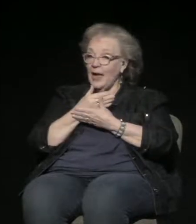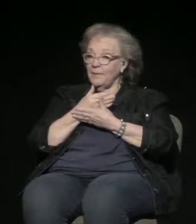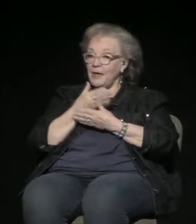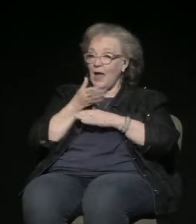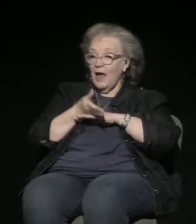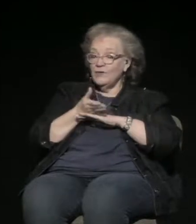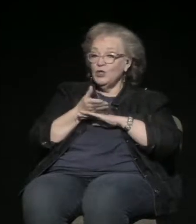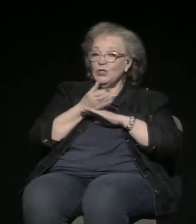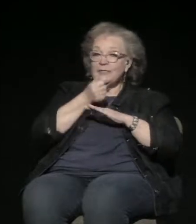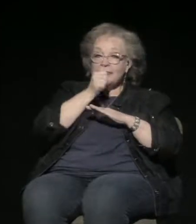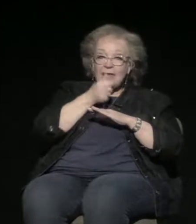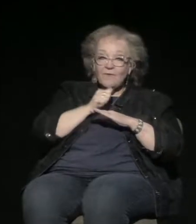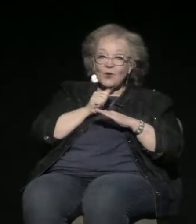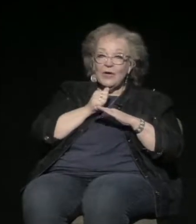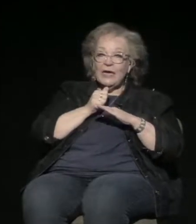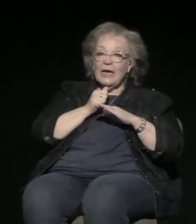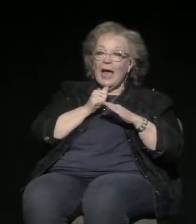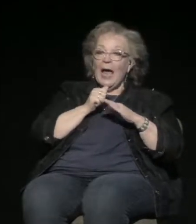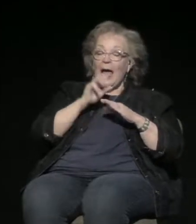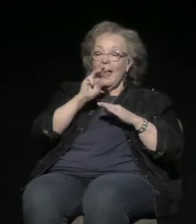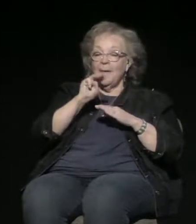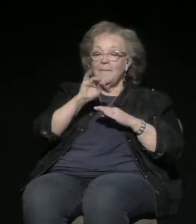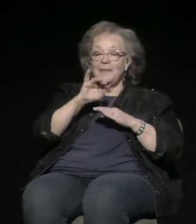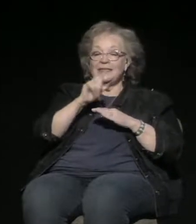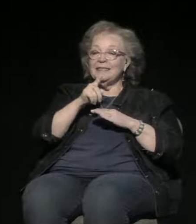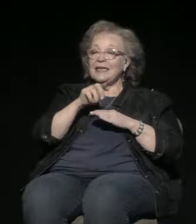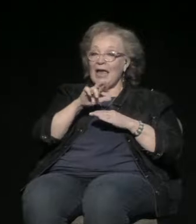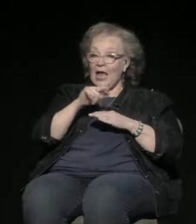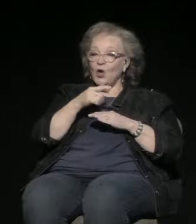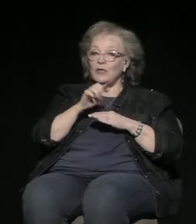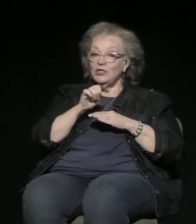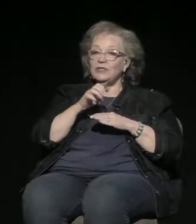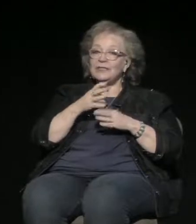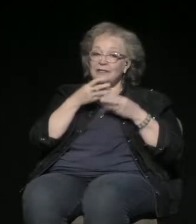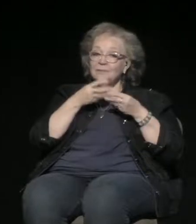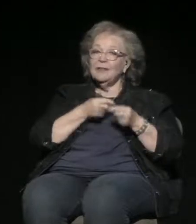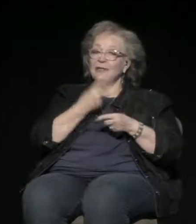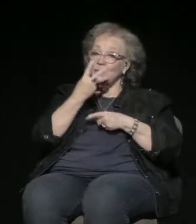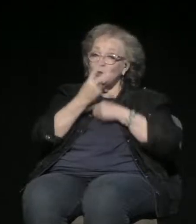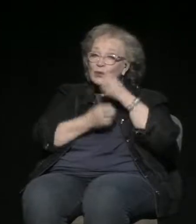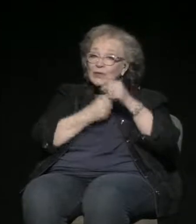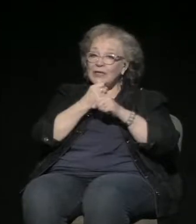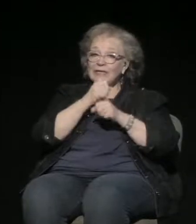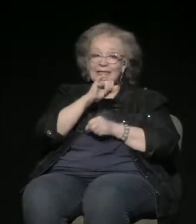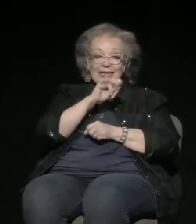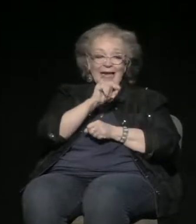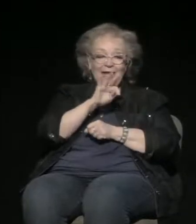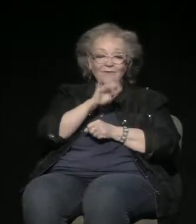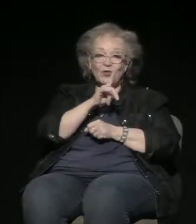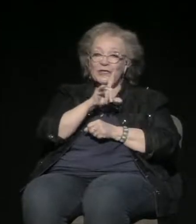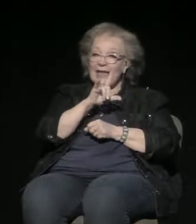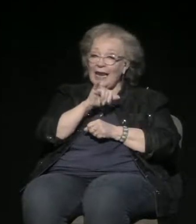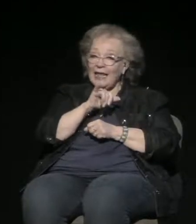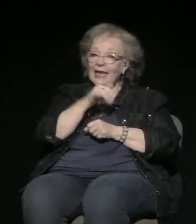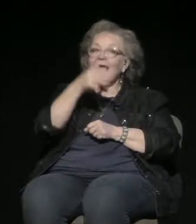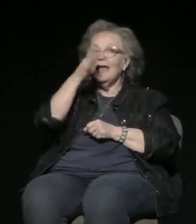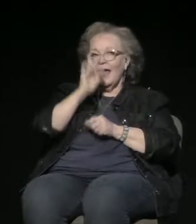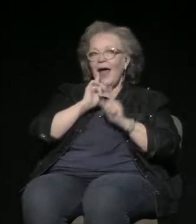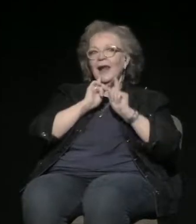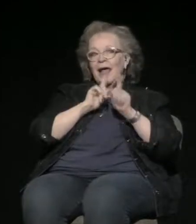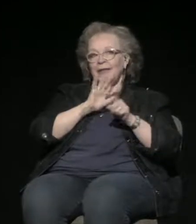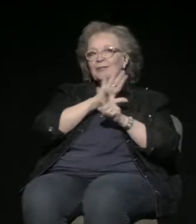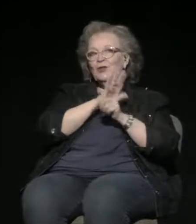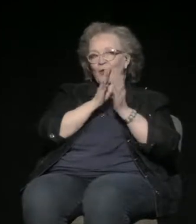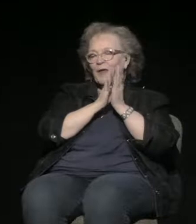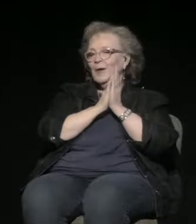suffering a miscarriage And then spending the next two years Doing infertility treatments God answered their